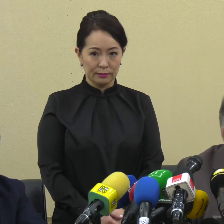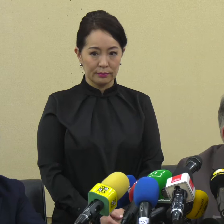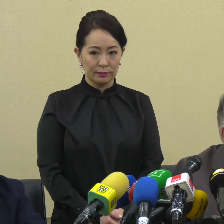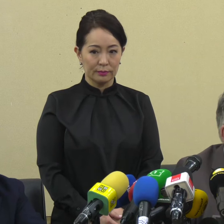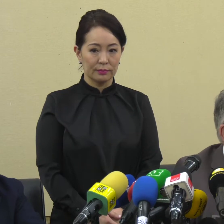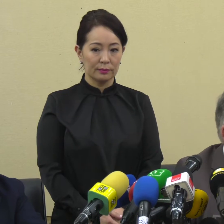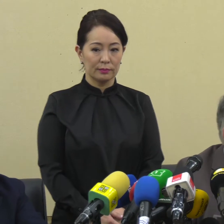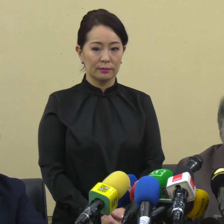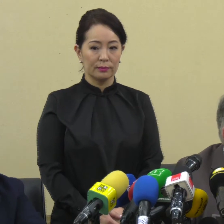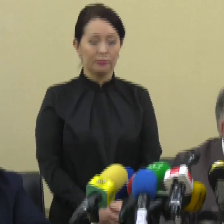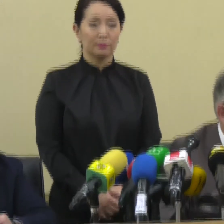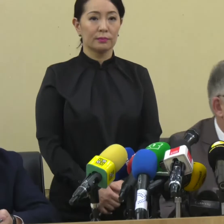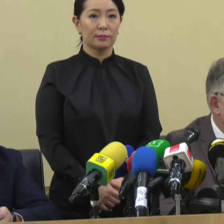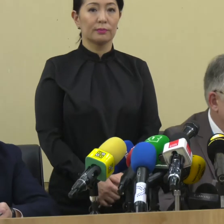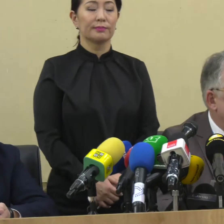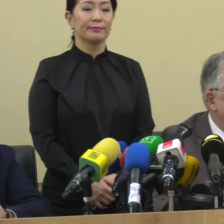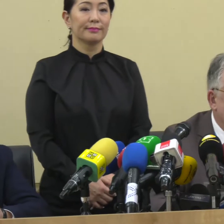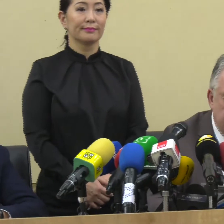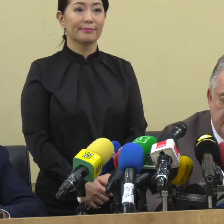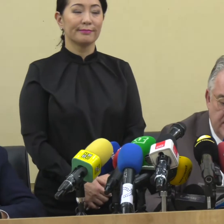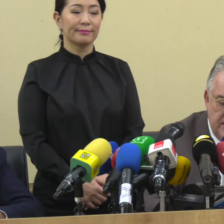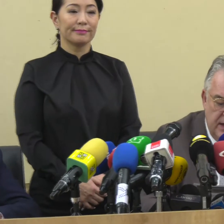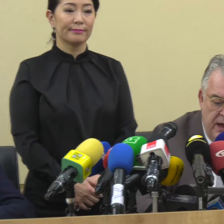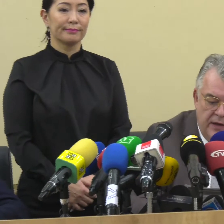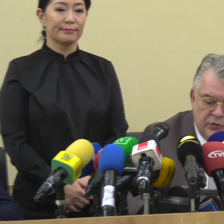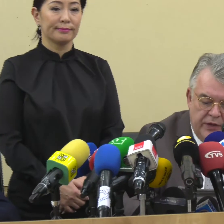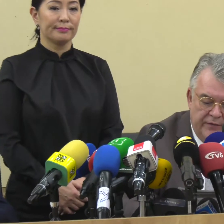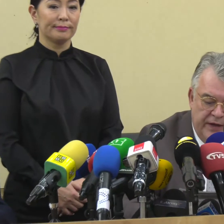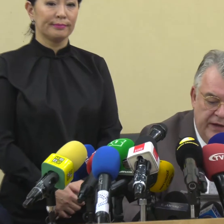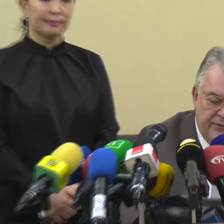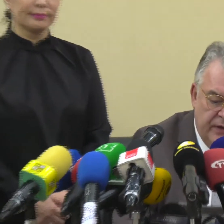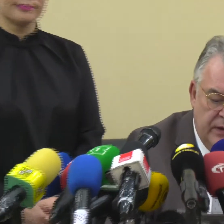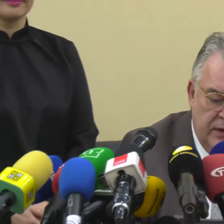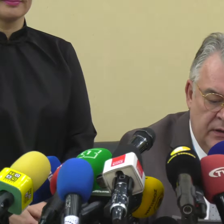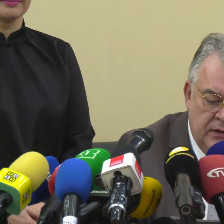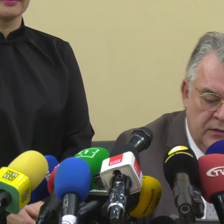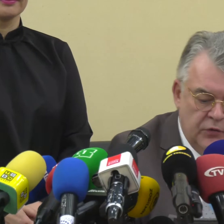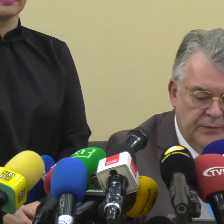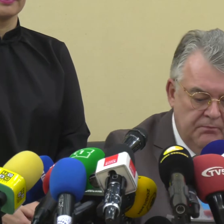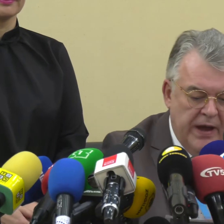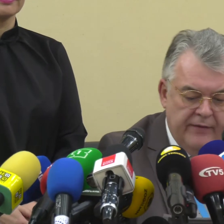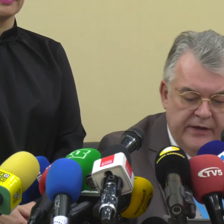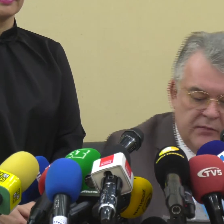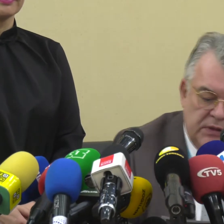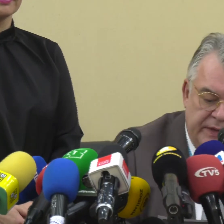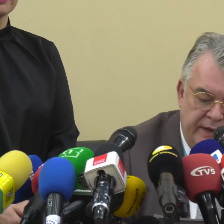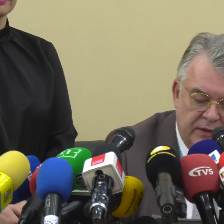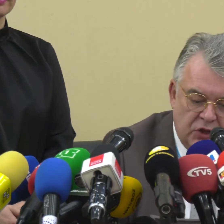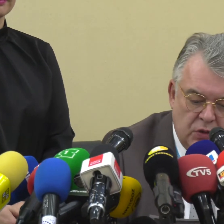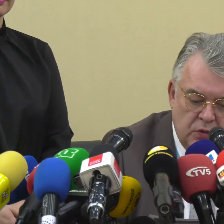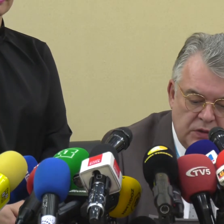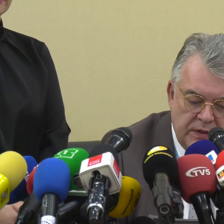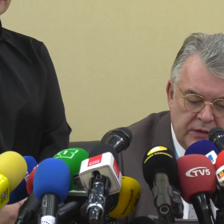that number of cases still increasing. Today we have what my available